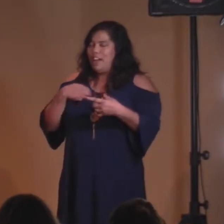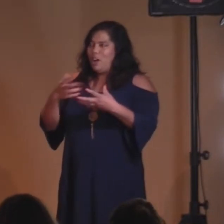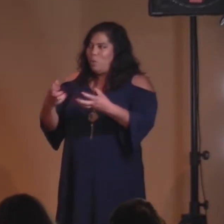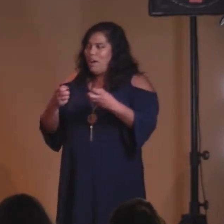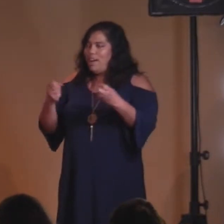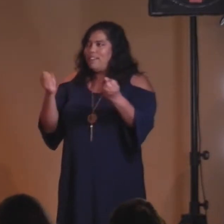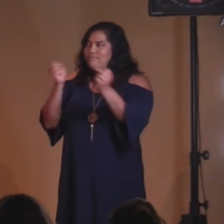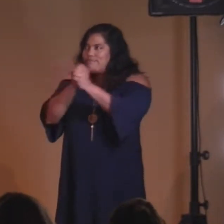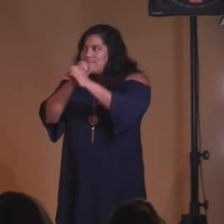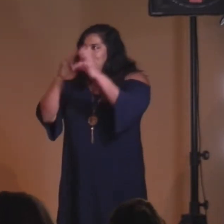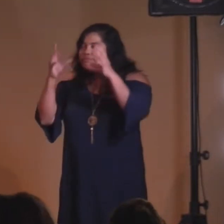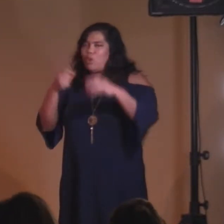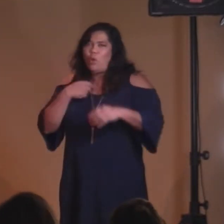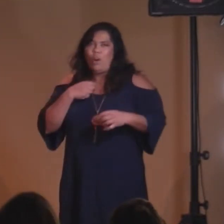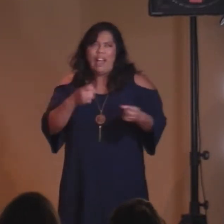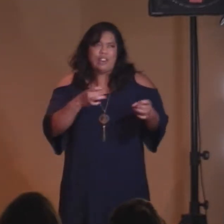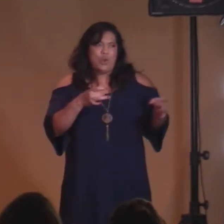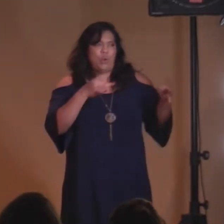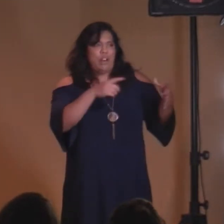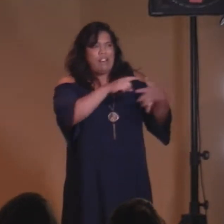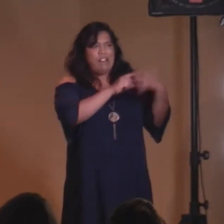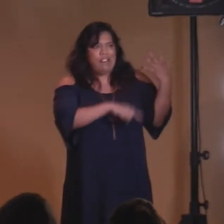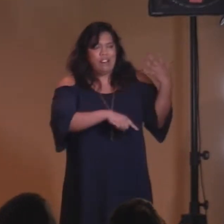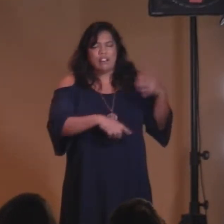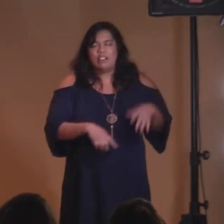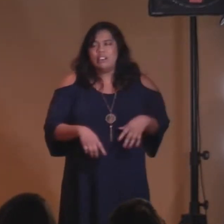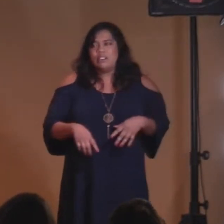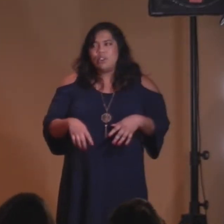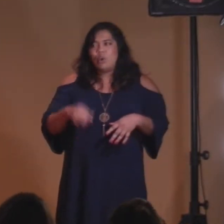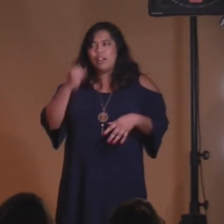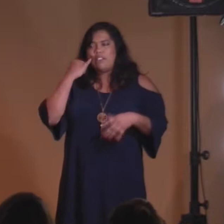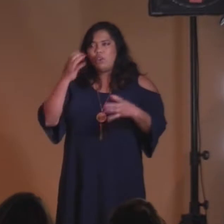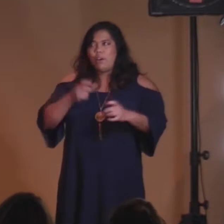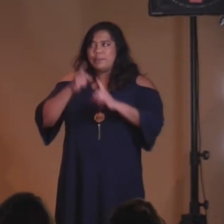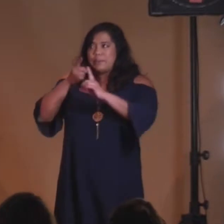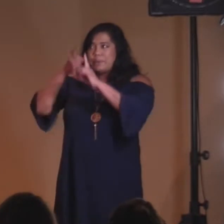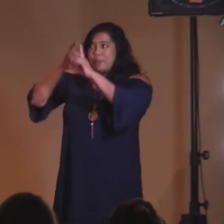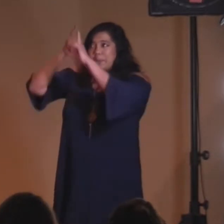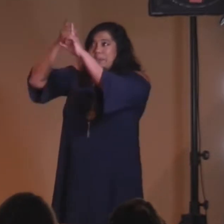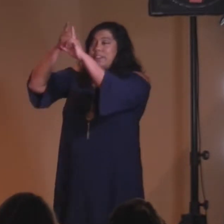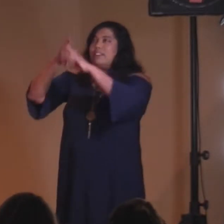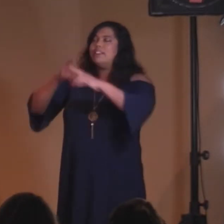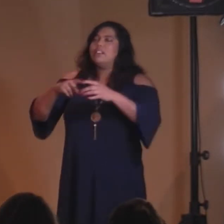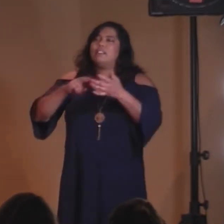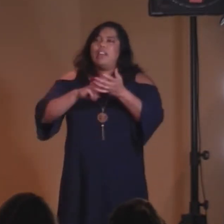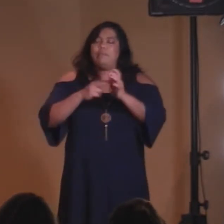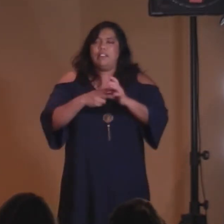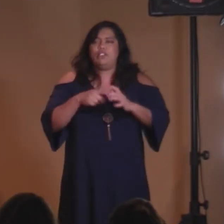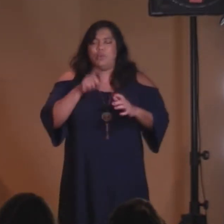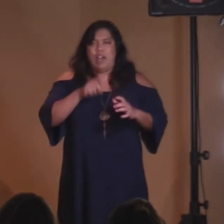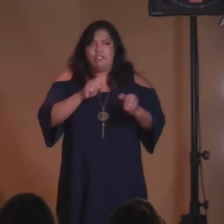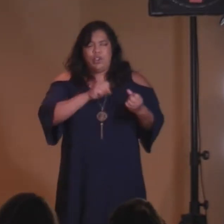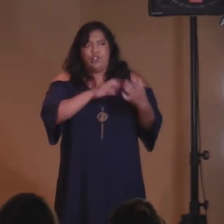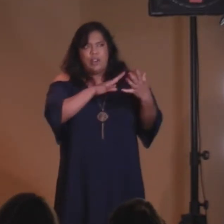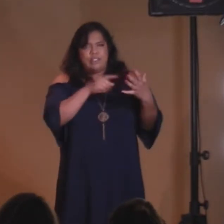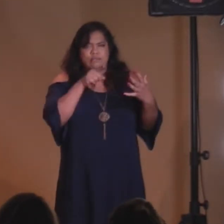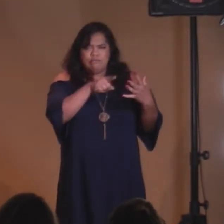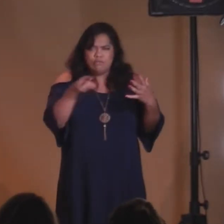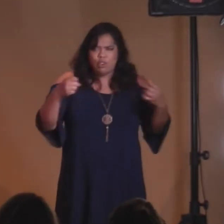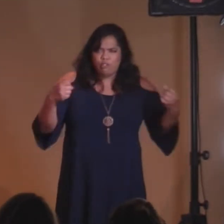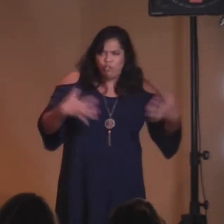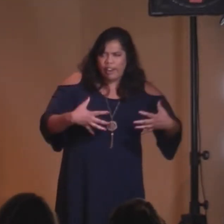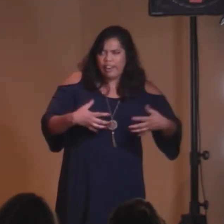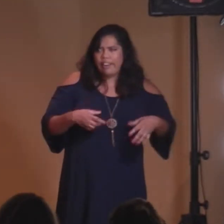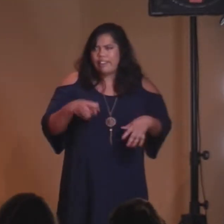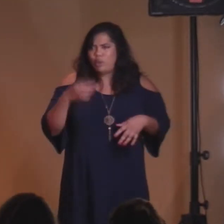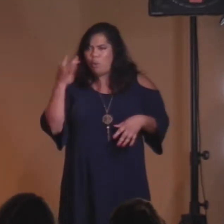much? Because if we're really going to get there, then we really have to address, like, what are you scared of? What do you fear? What are you afraid of? Doesn't